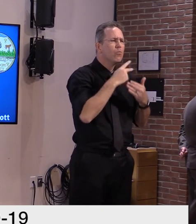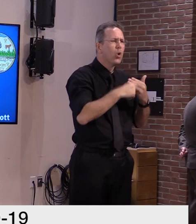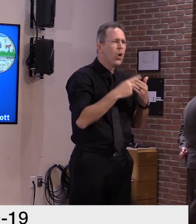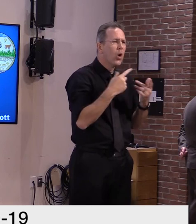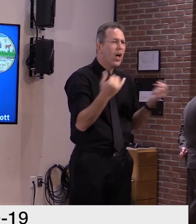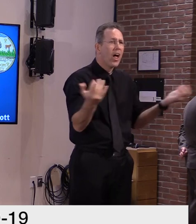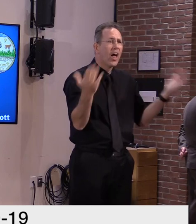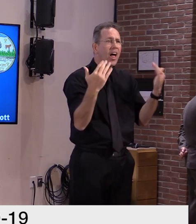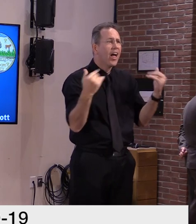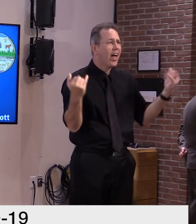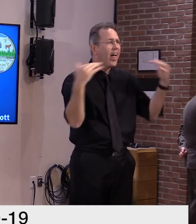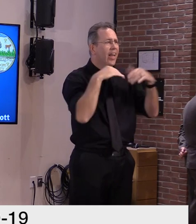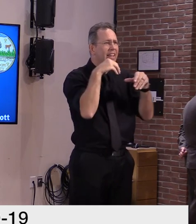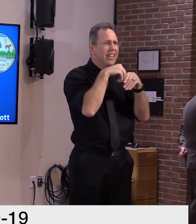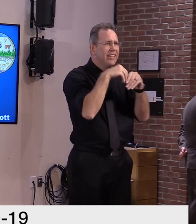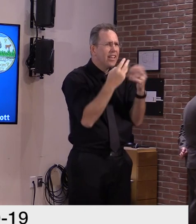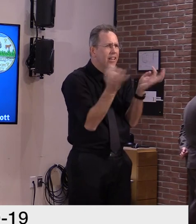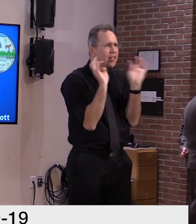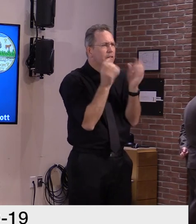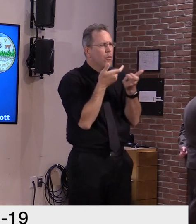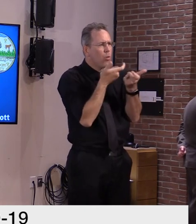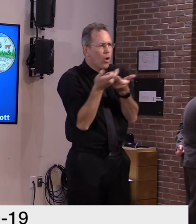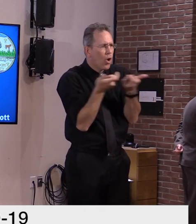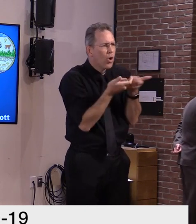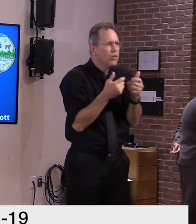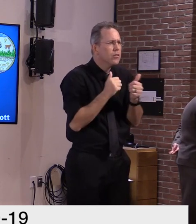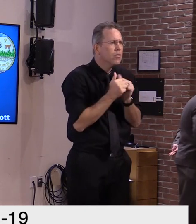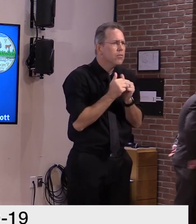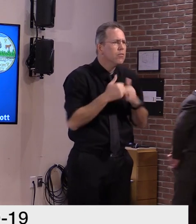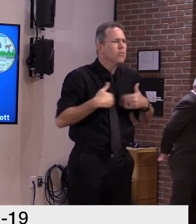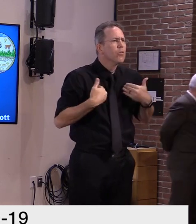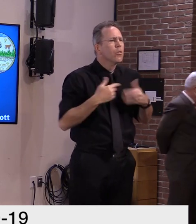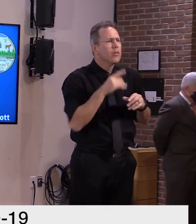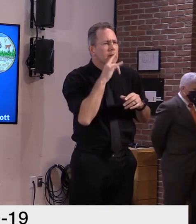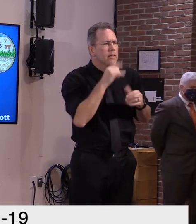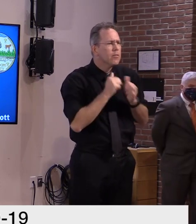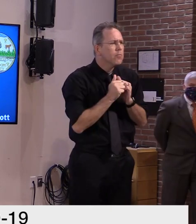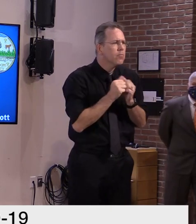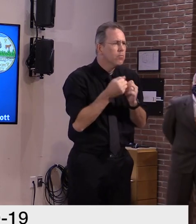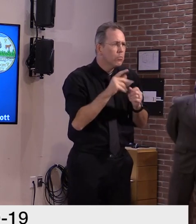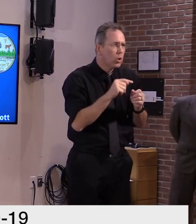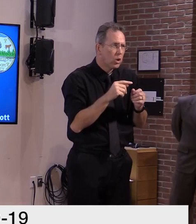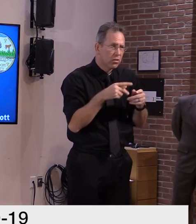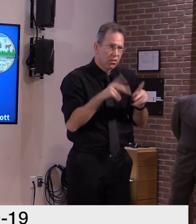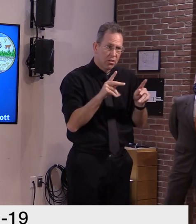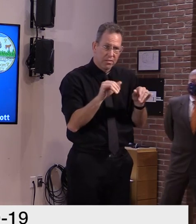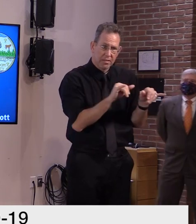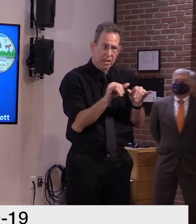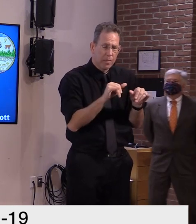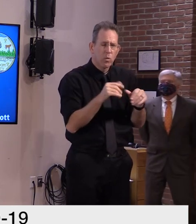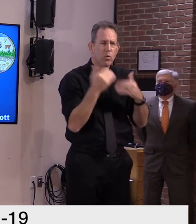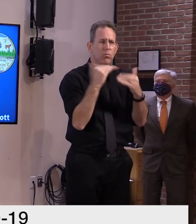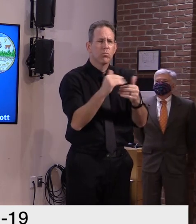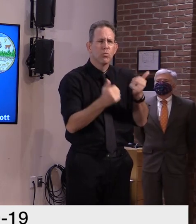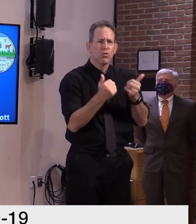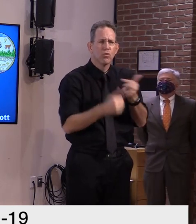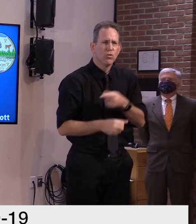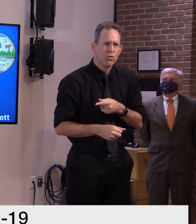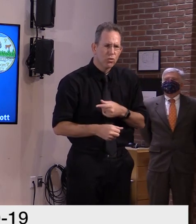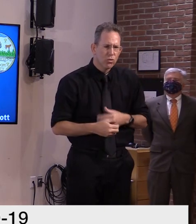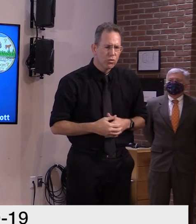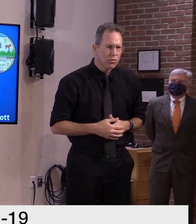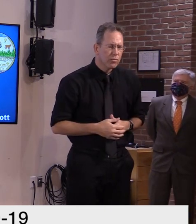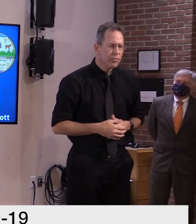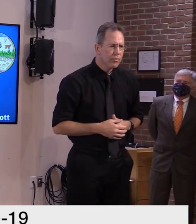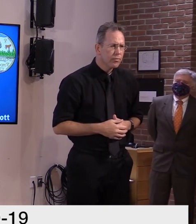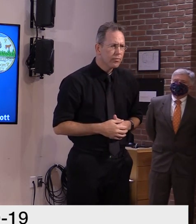watch youth sports games, indoor youth sports games? So the recreational sports guidance, an updated version of